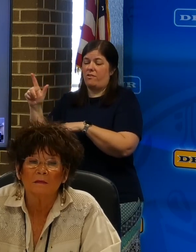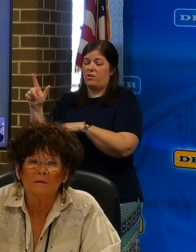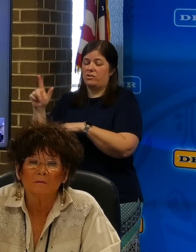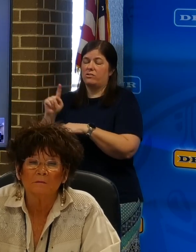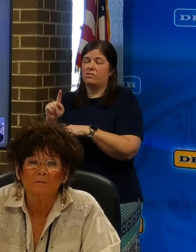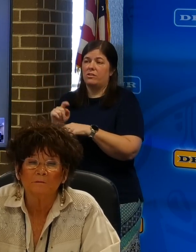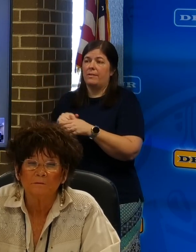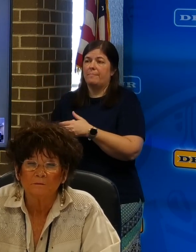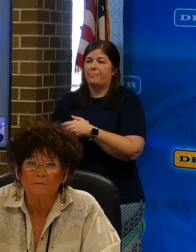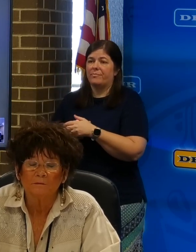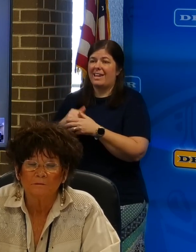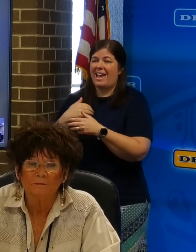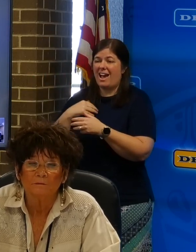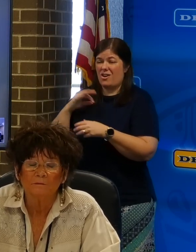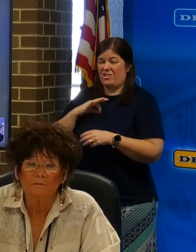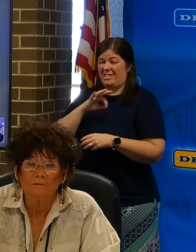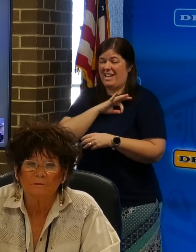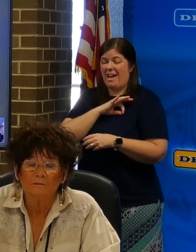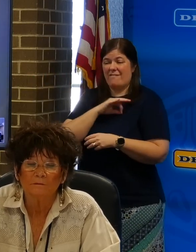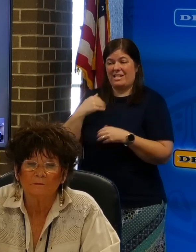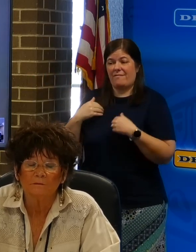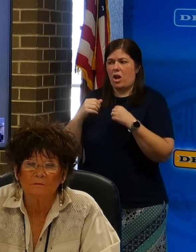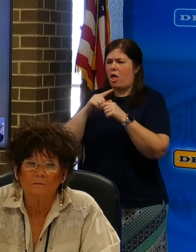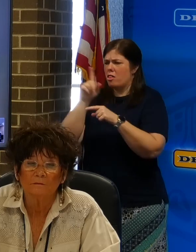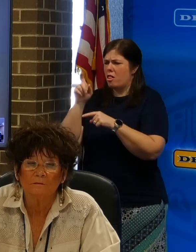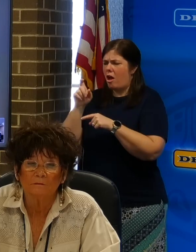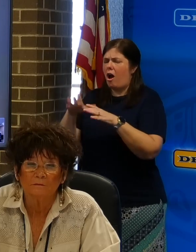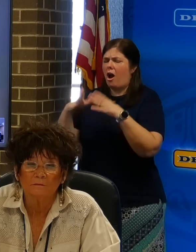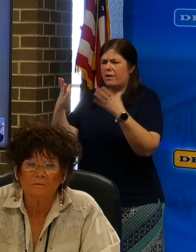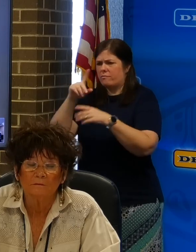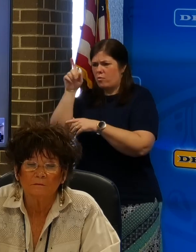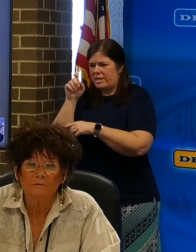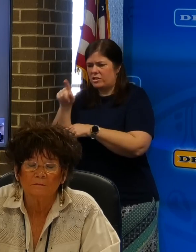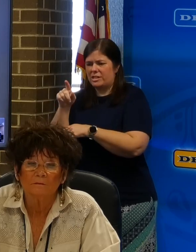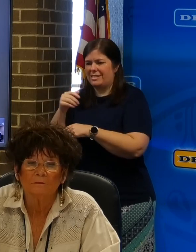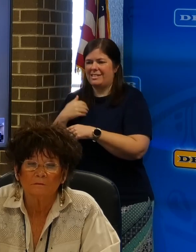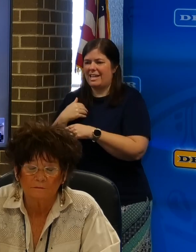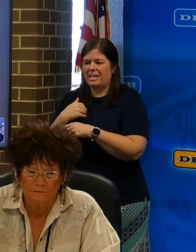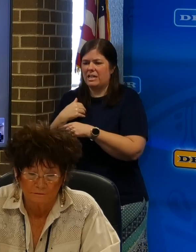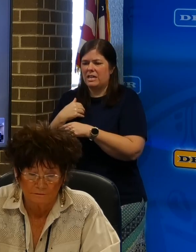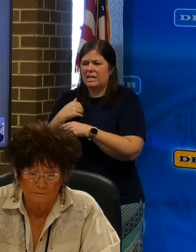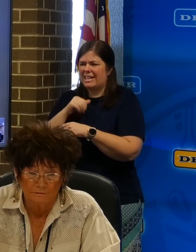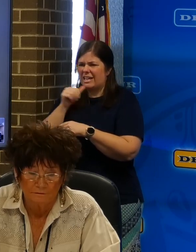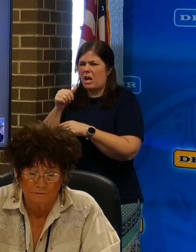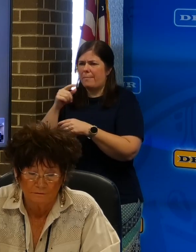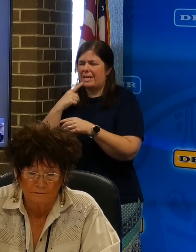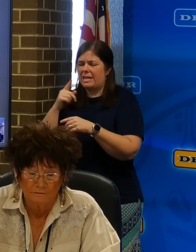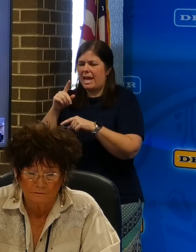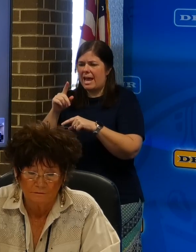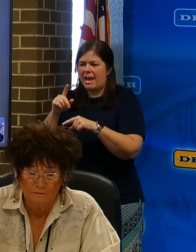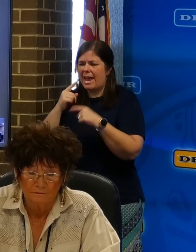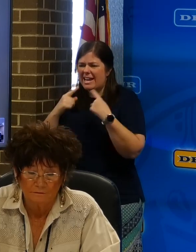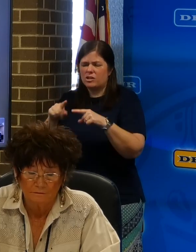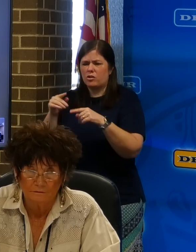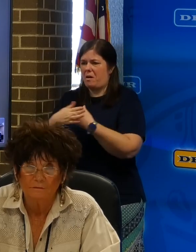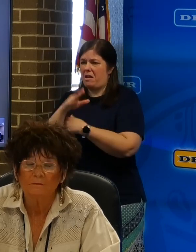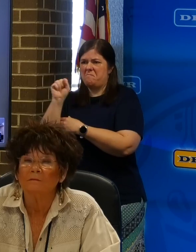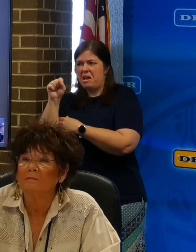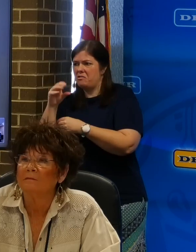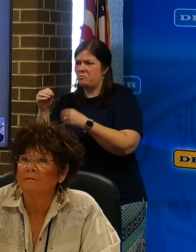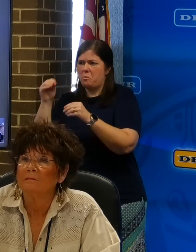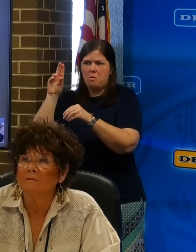lot of questions, a lot of technical questions that can't be answered by a quick yes or no. In most cases, we have to review the new